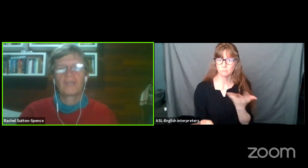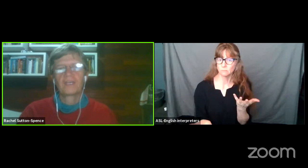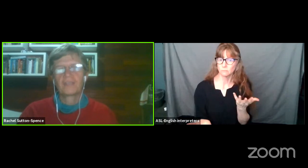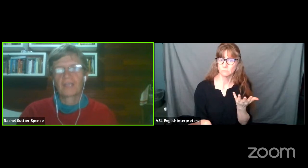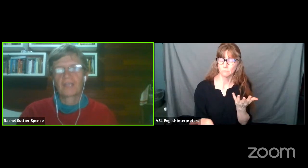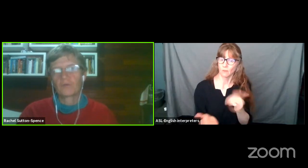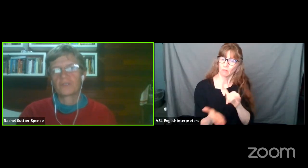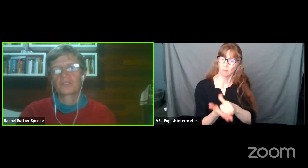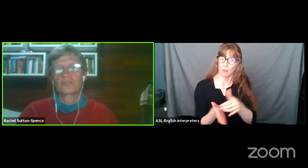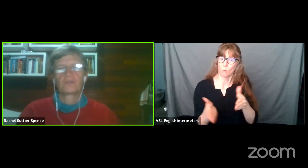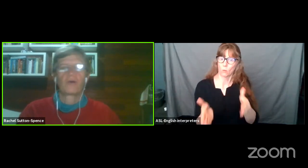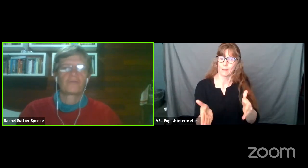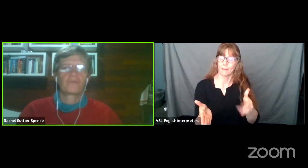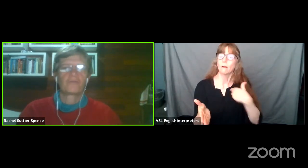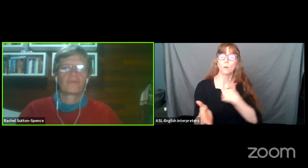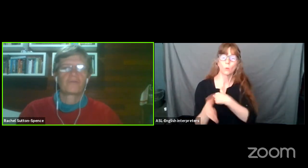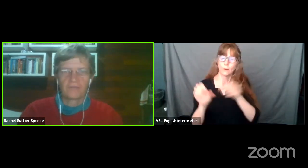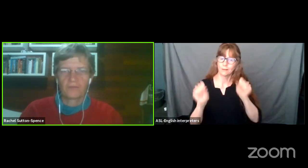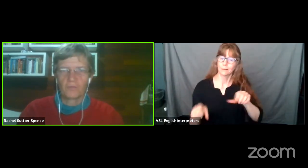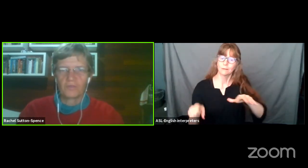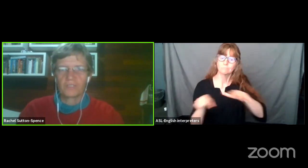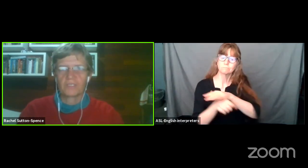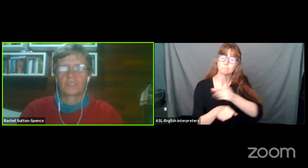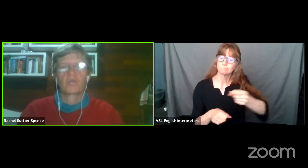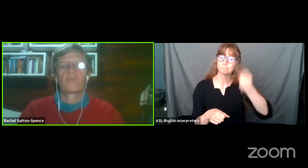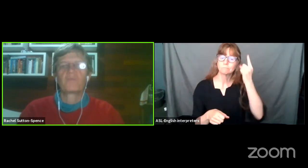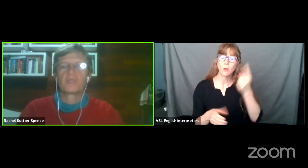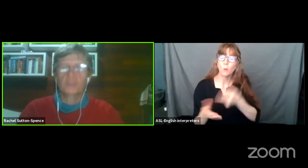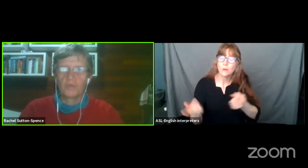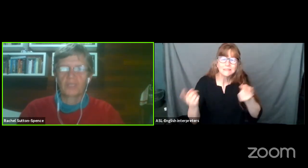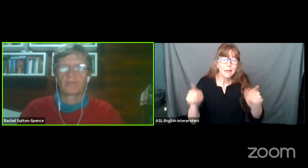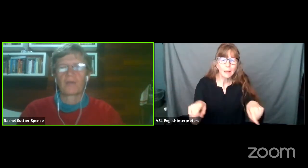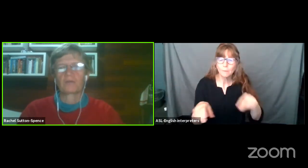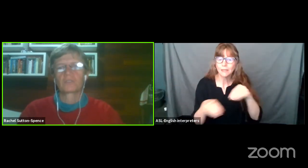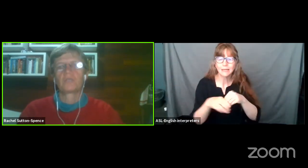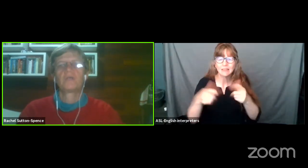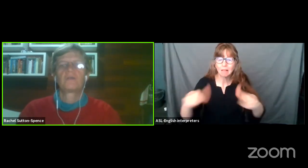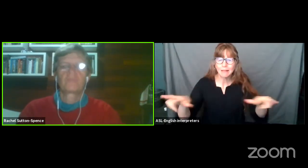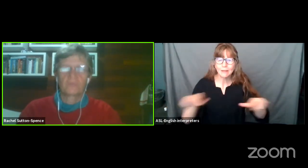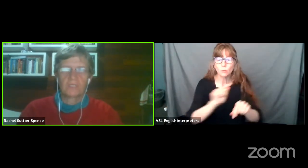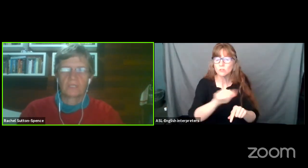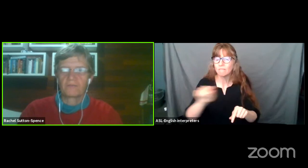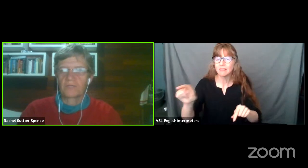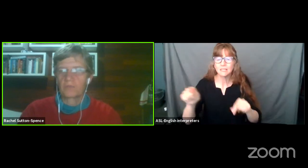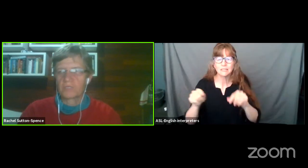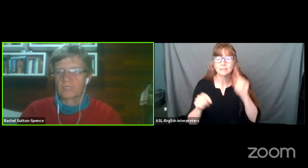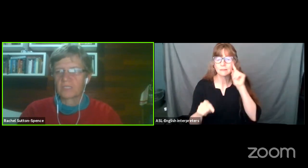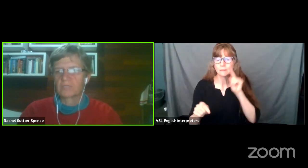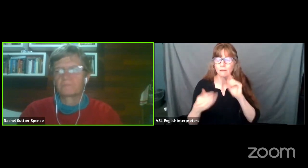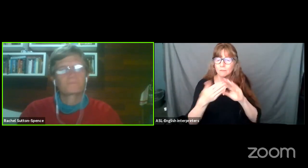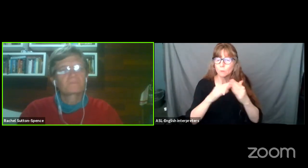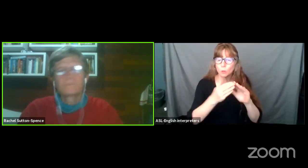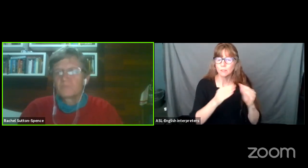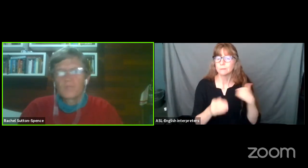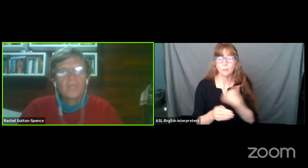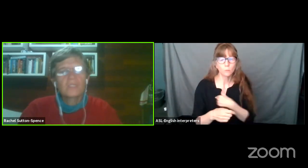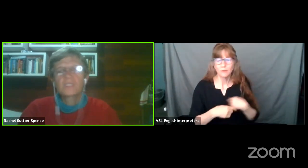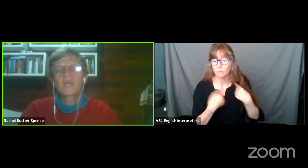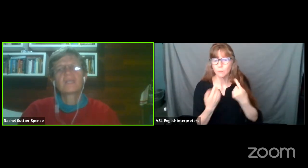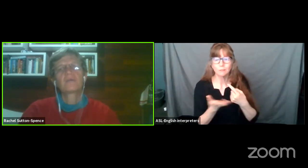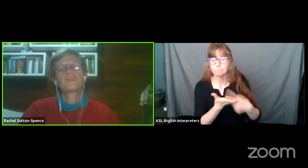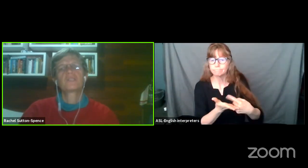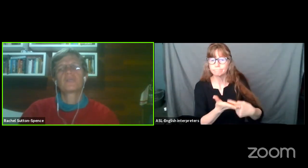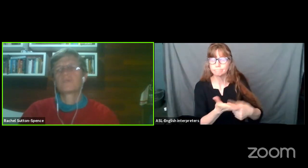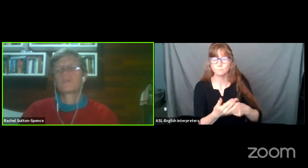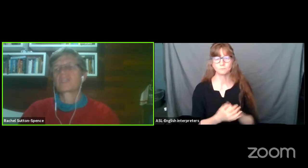on in the language of so many deaf communities that we've been talking about from the study of linguistics.